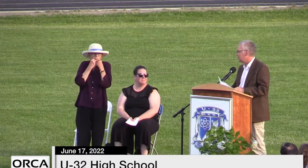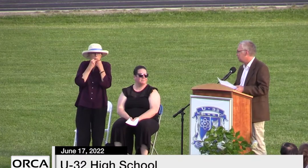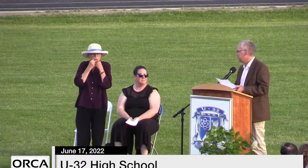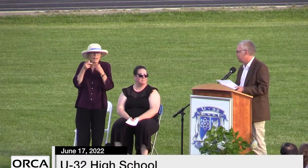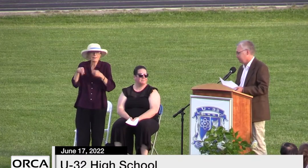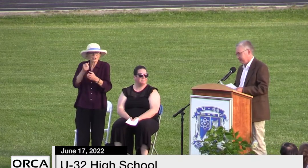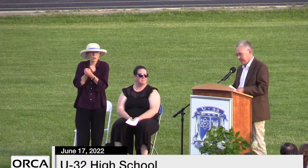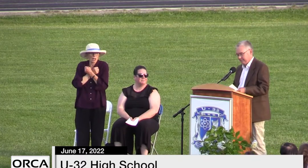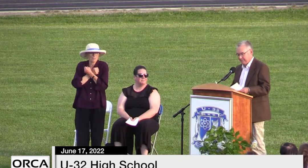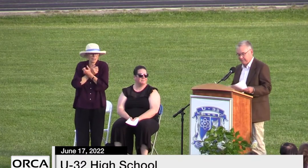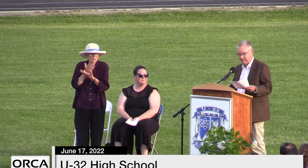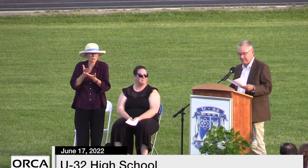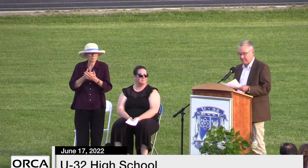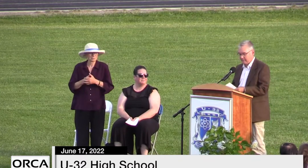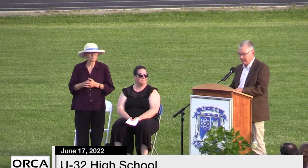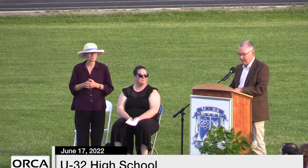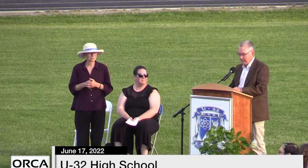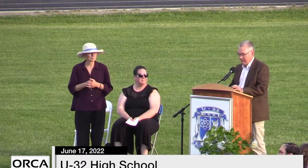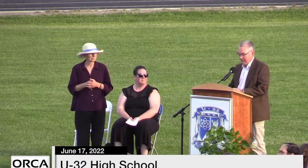loved.